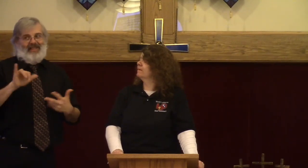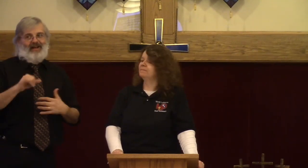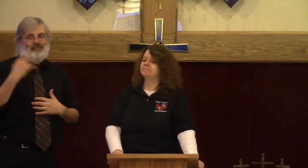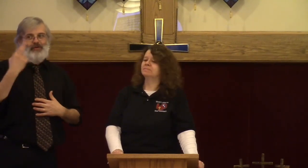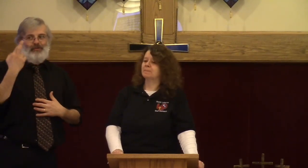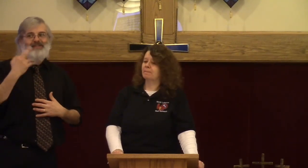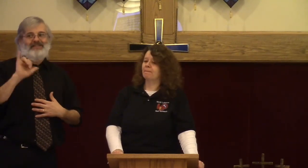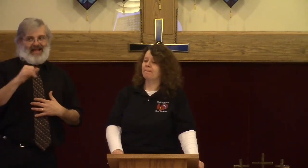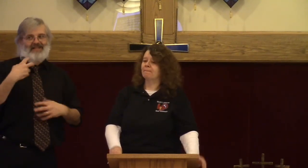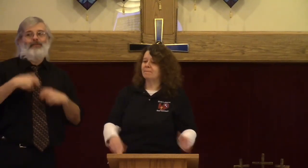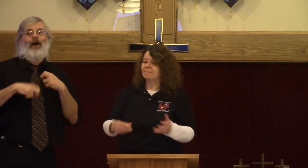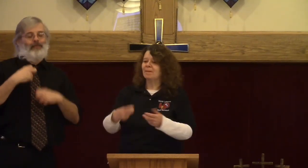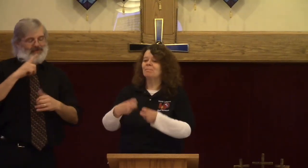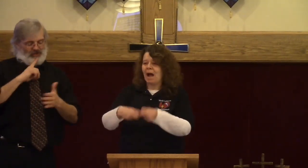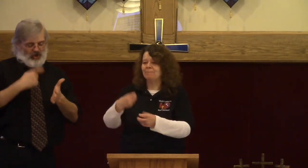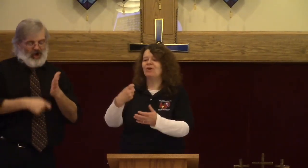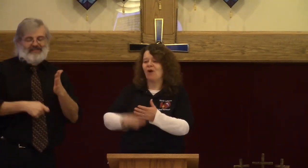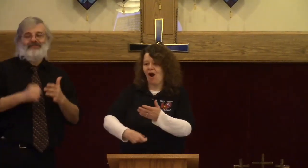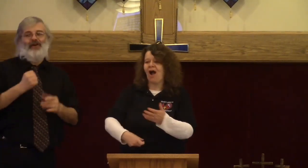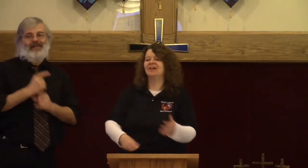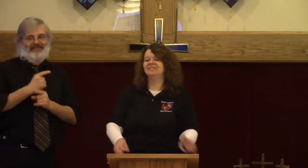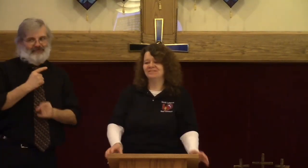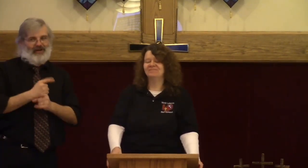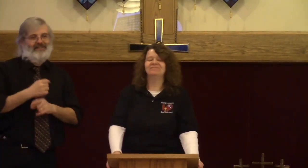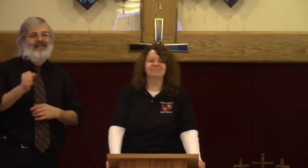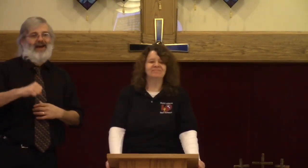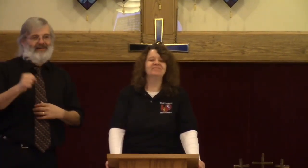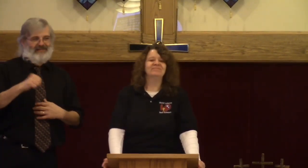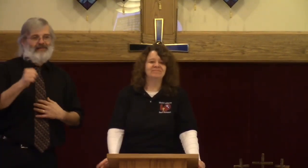that's one of the reasons. That's the problem is the cost. Right. Yeah.